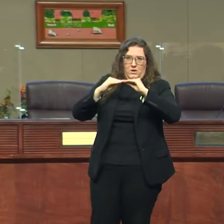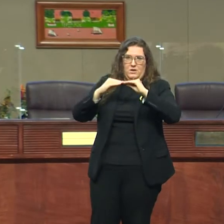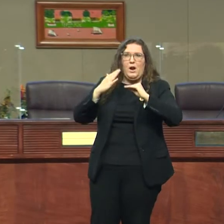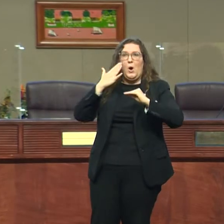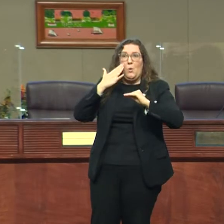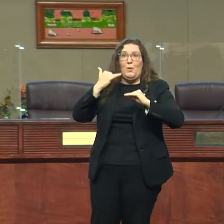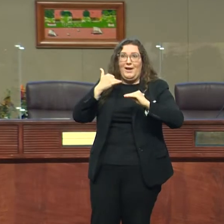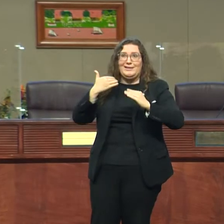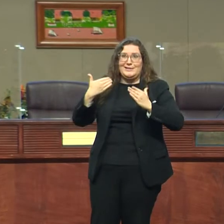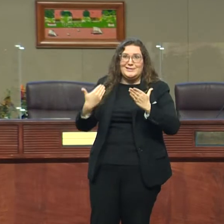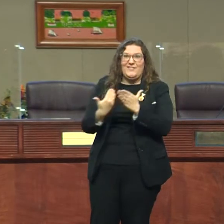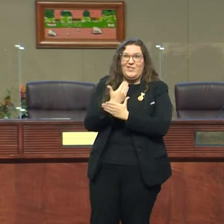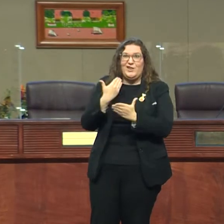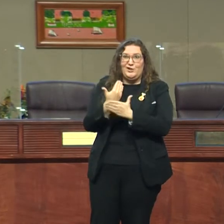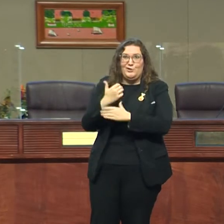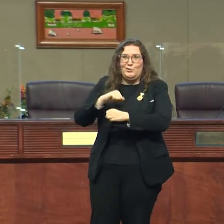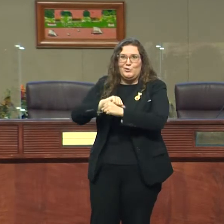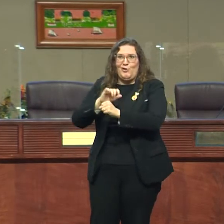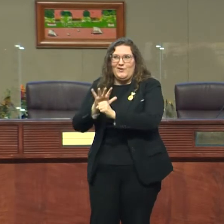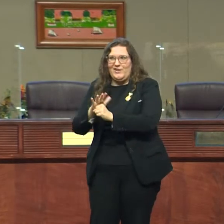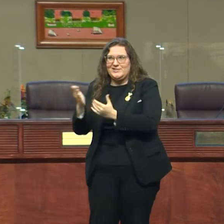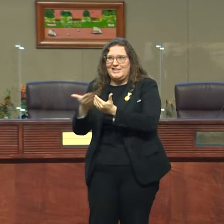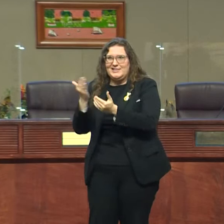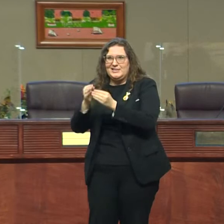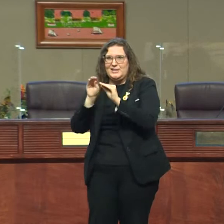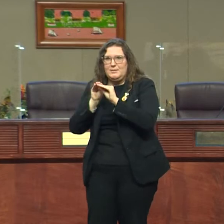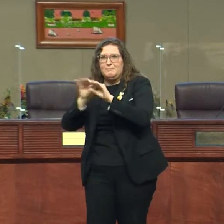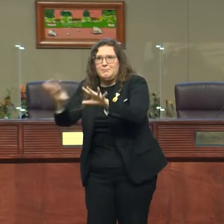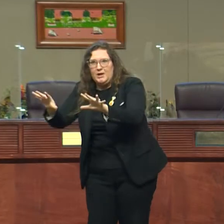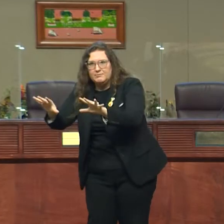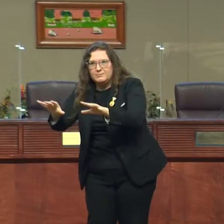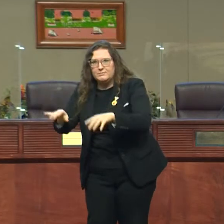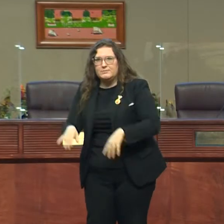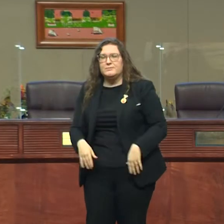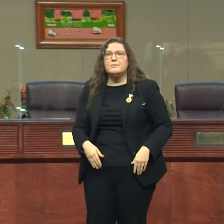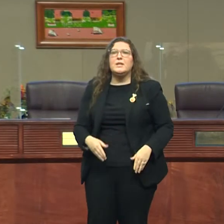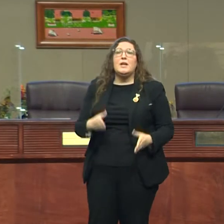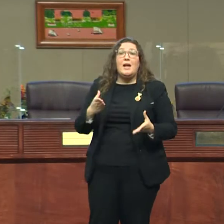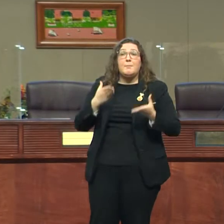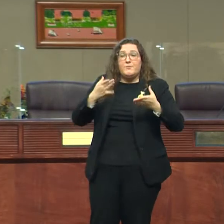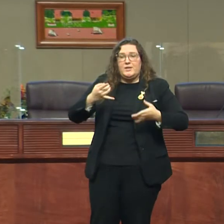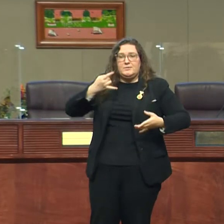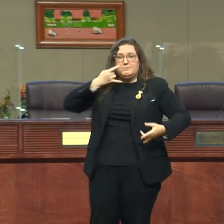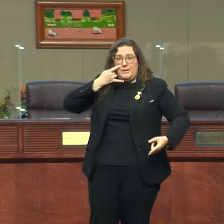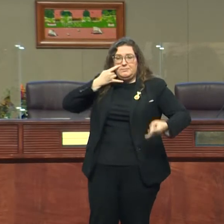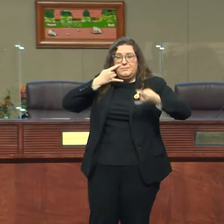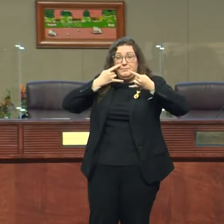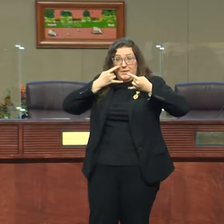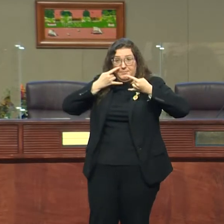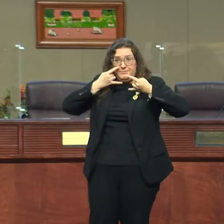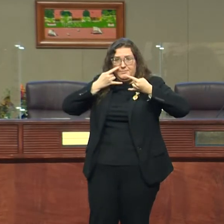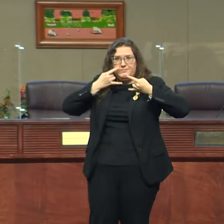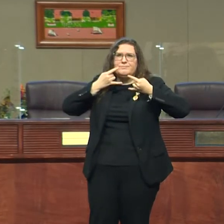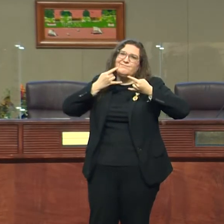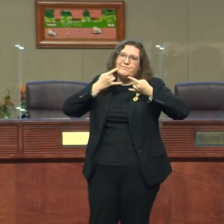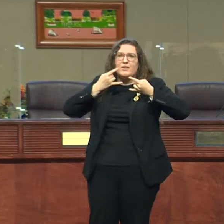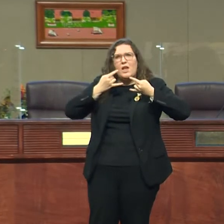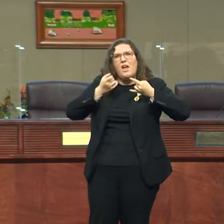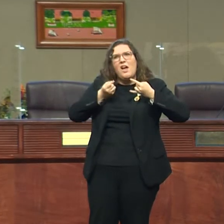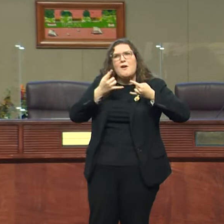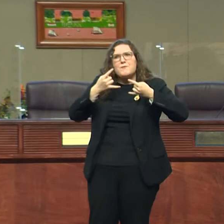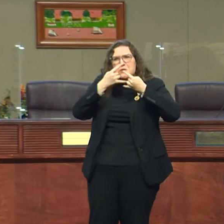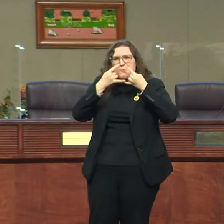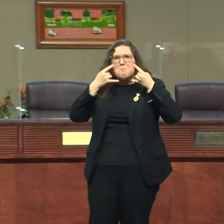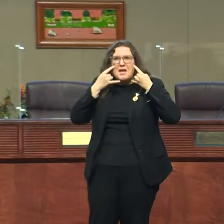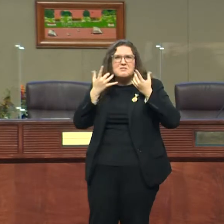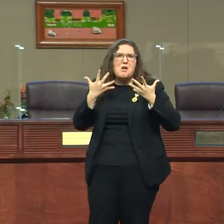most transmissible than the others. It adds layers, and in some cases, some masks are already layered. So it